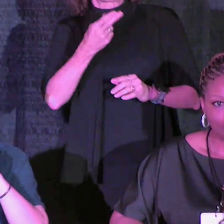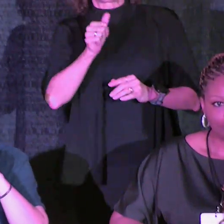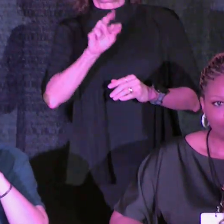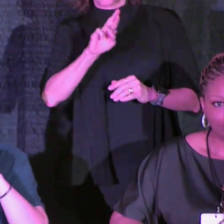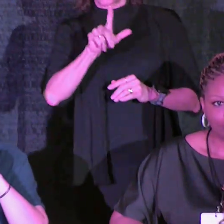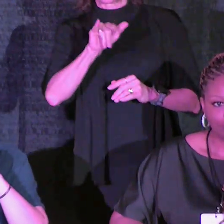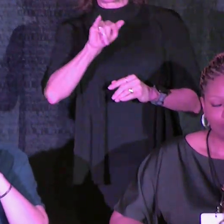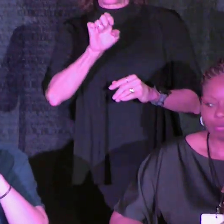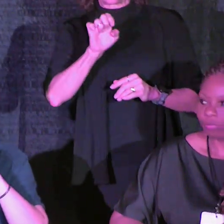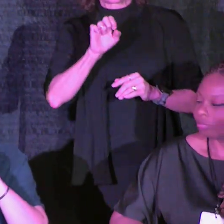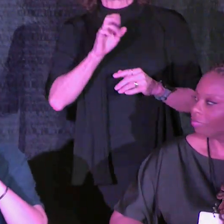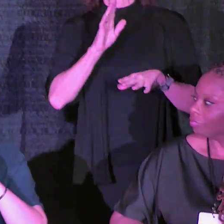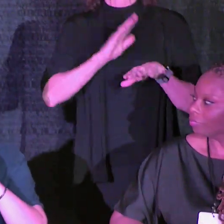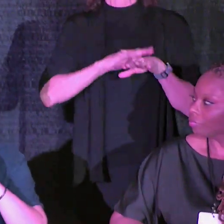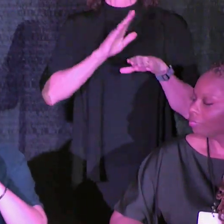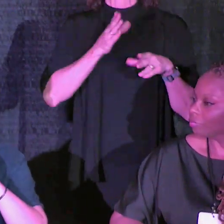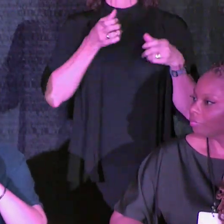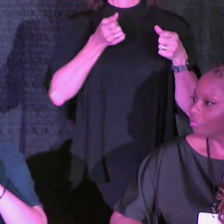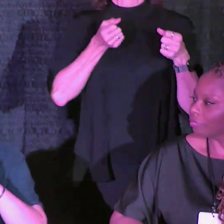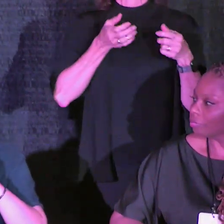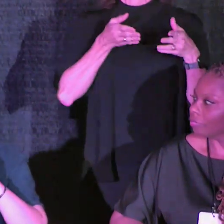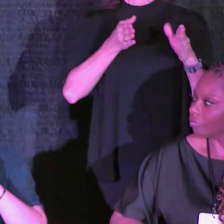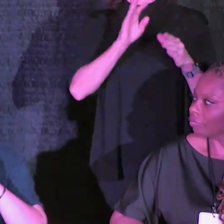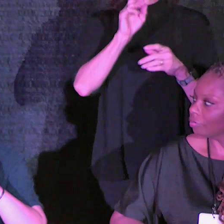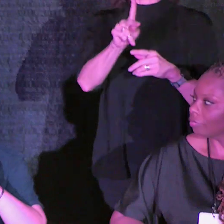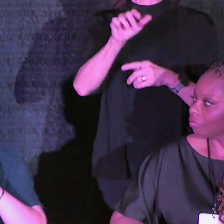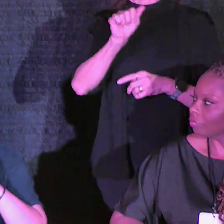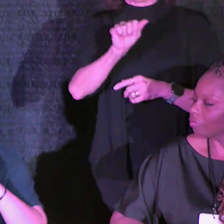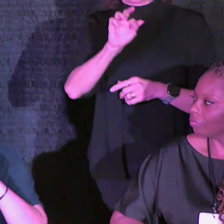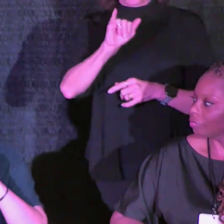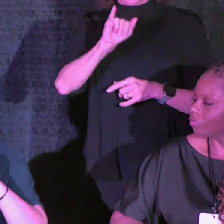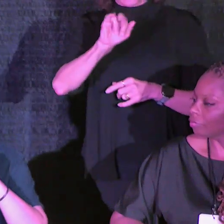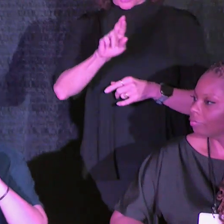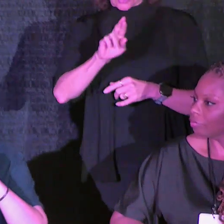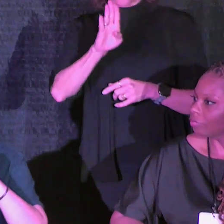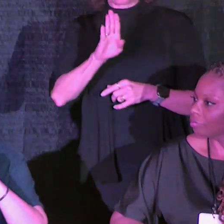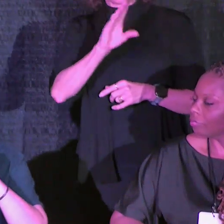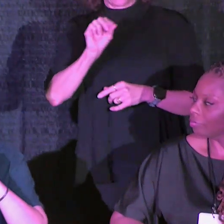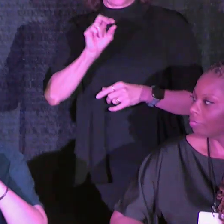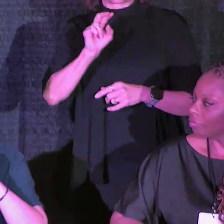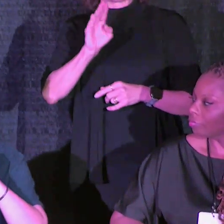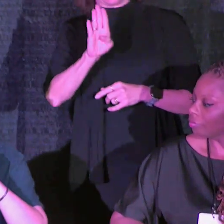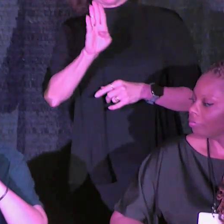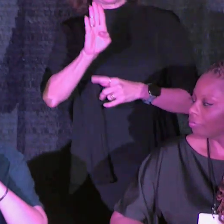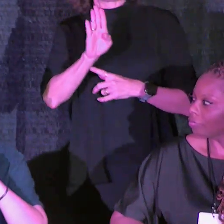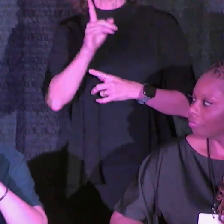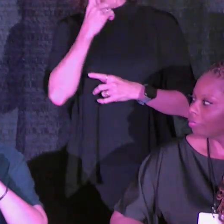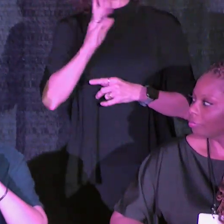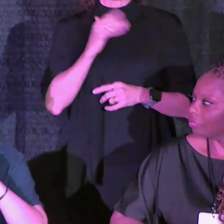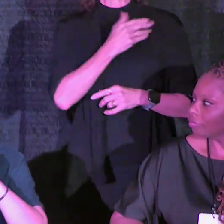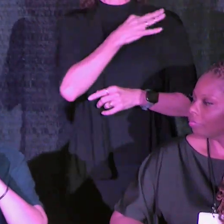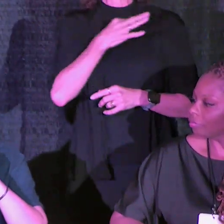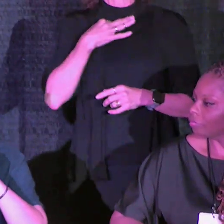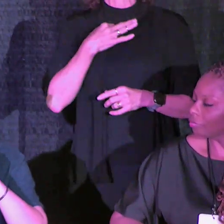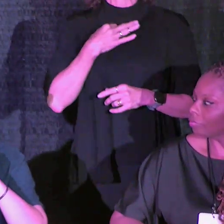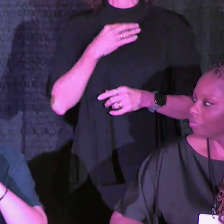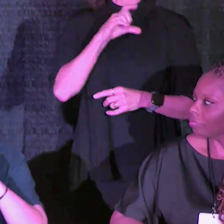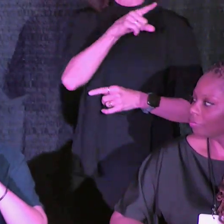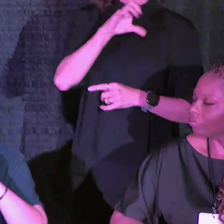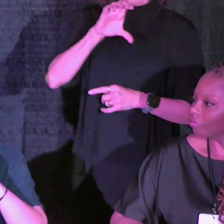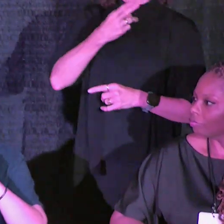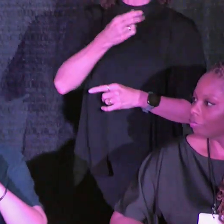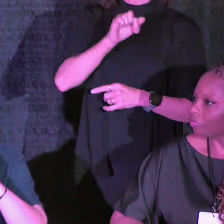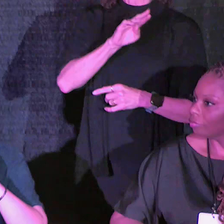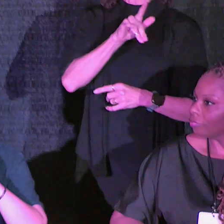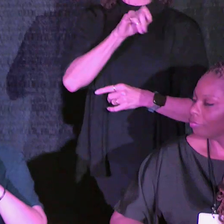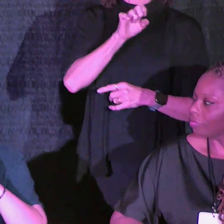back to the Airbnb our nonprofit is renting for our staff that are staying here. And Charlie saw a